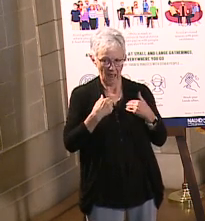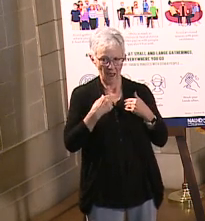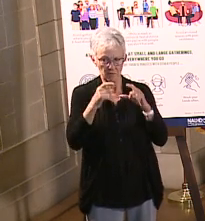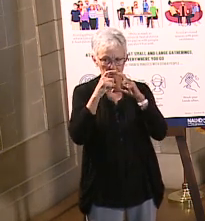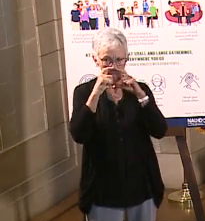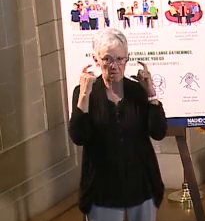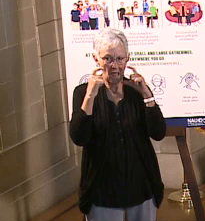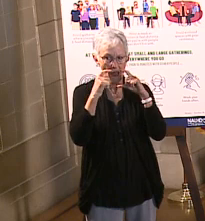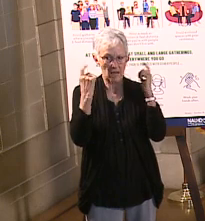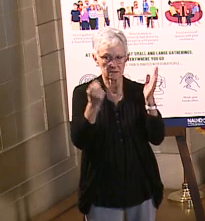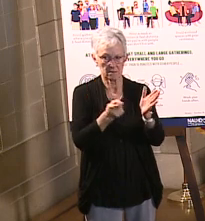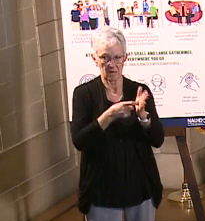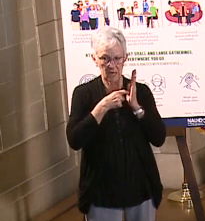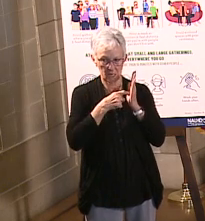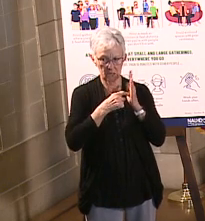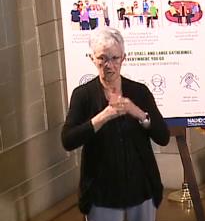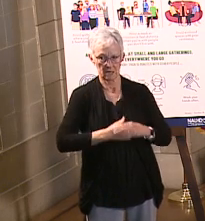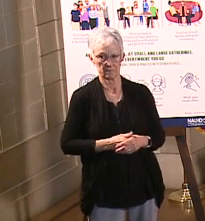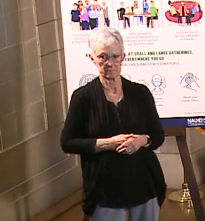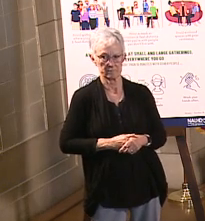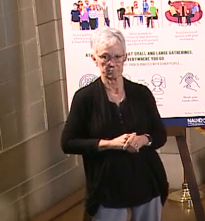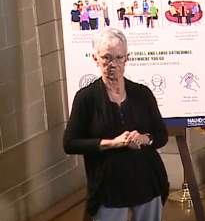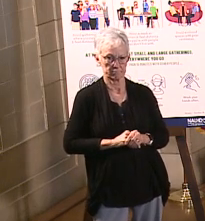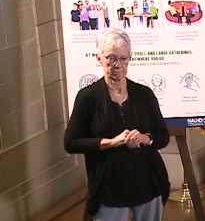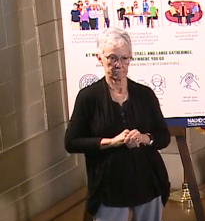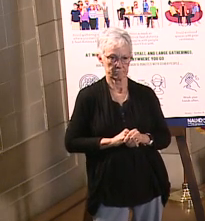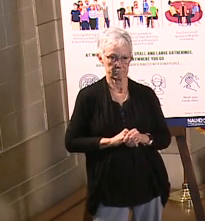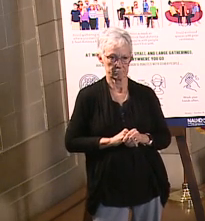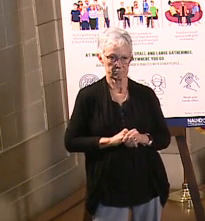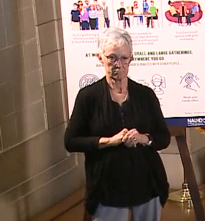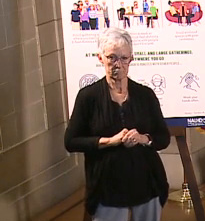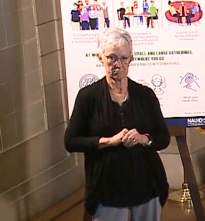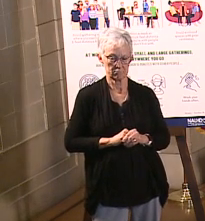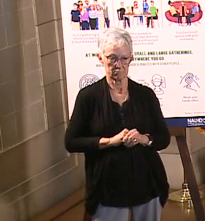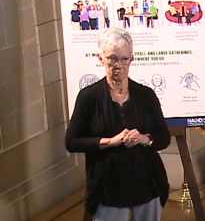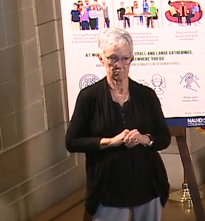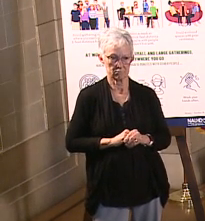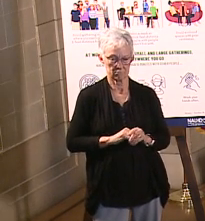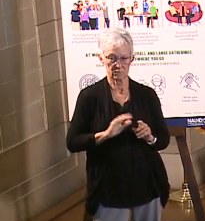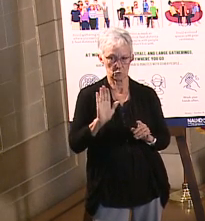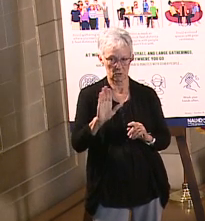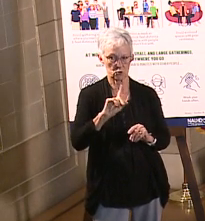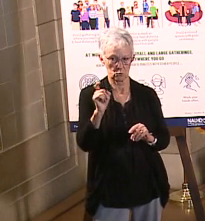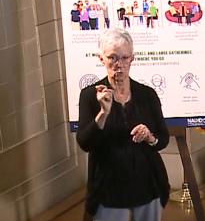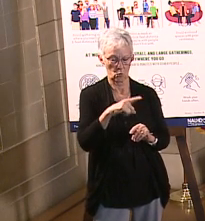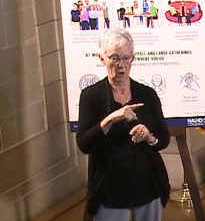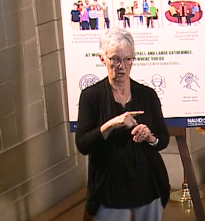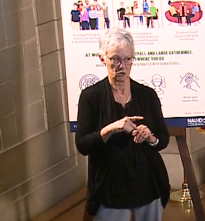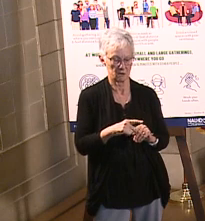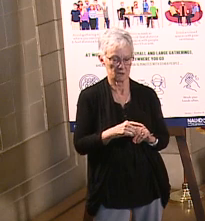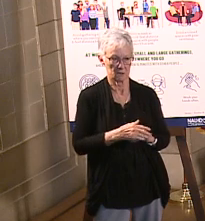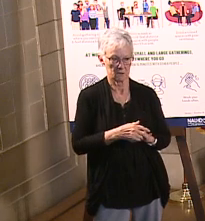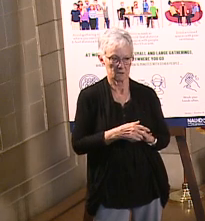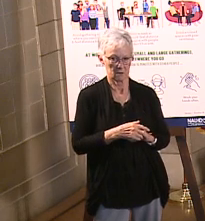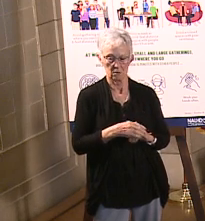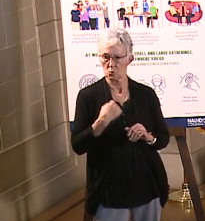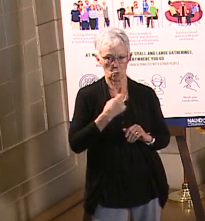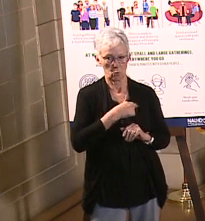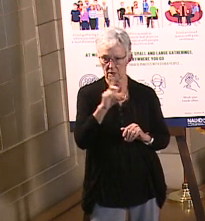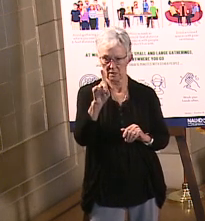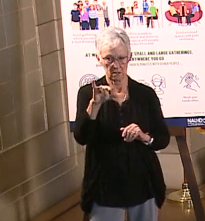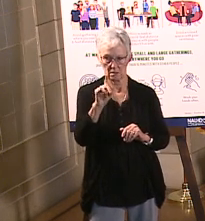notify all the counties with regard to the in July when we made the decision with regard to the May 31st deadline? We did